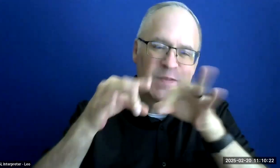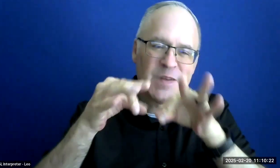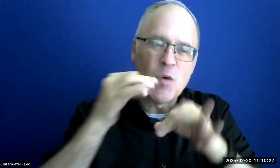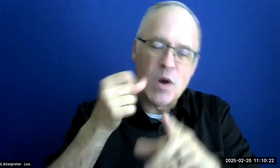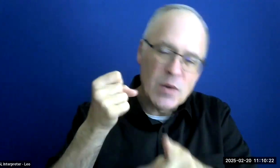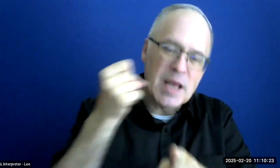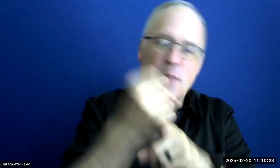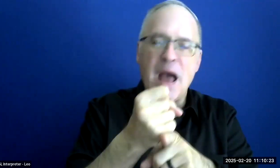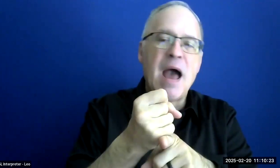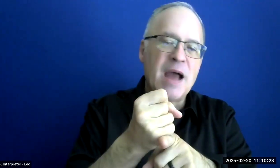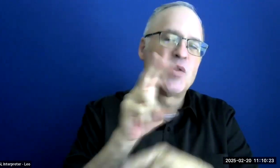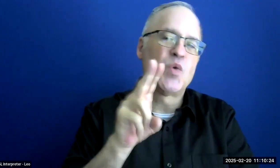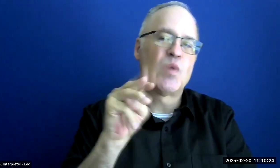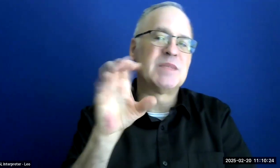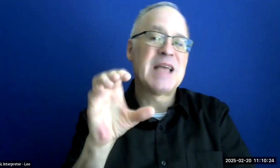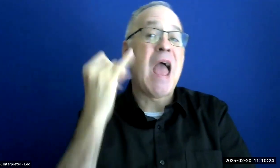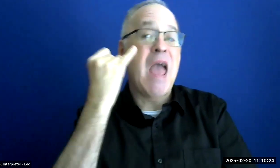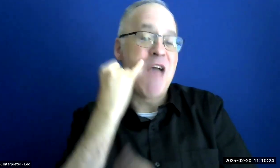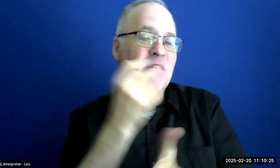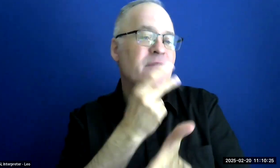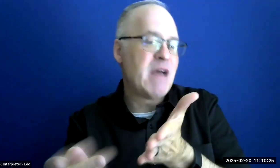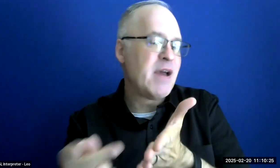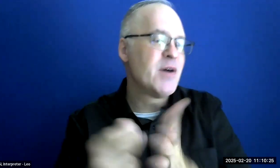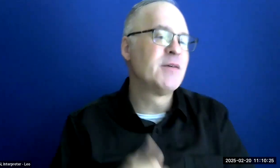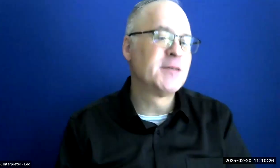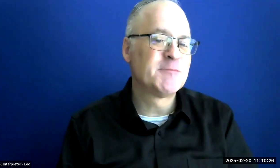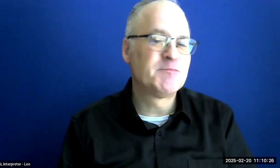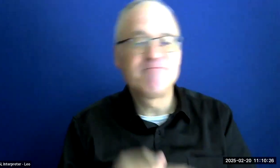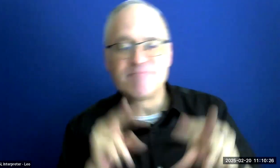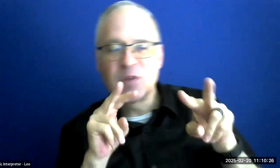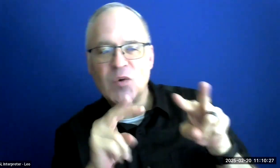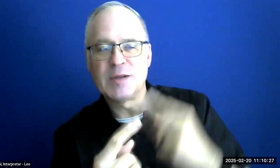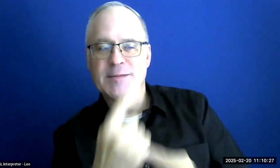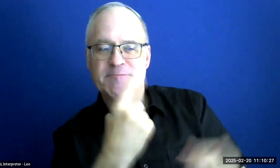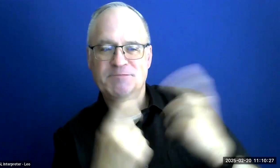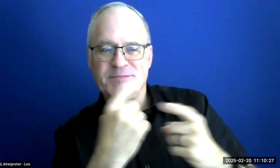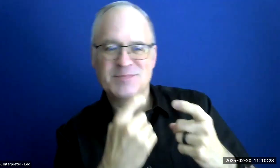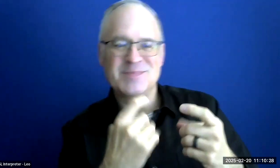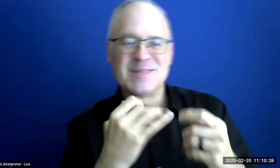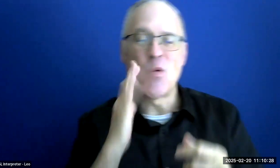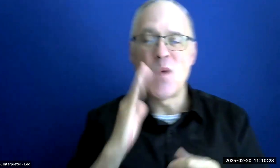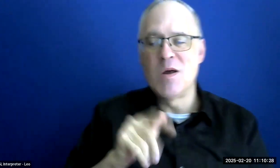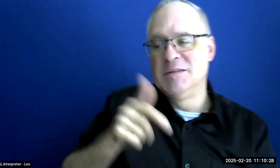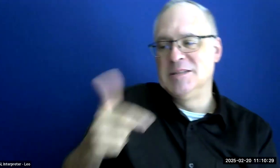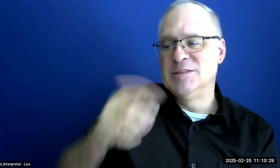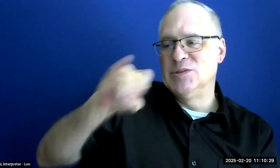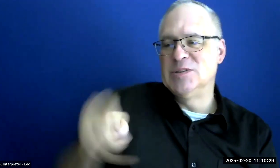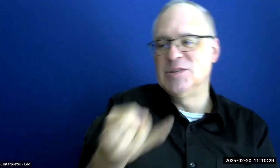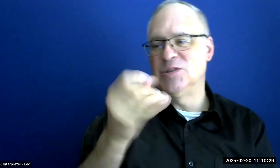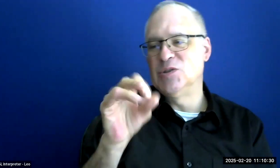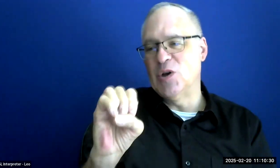affect the United Methodist Church. We look forward to your questions after my colleague Joe Iovino's